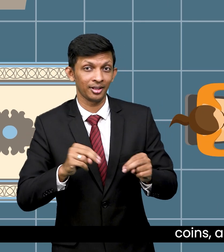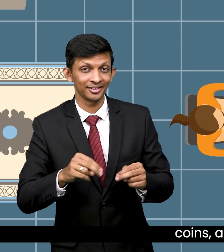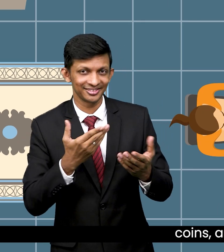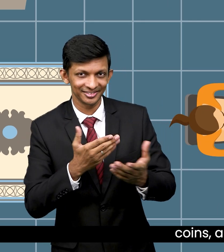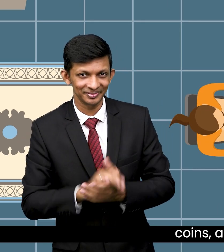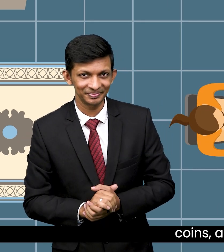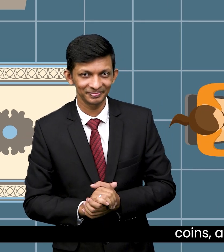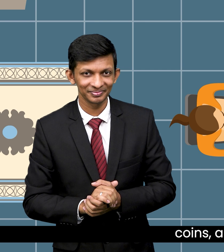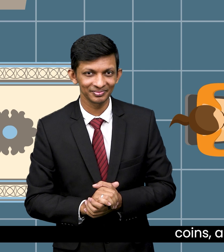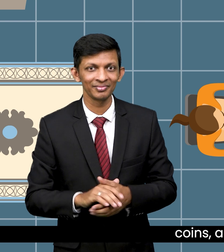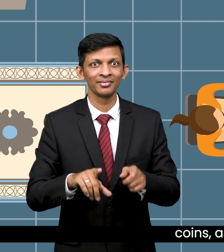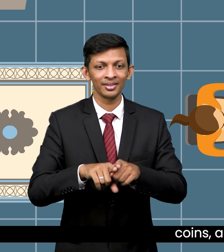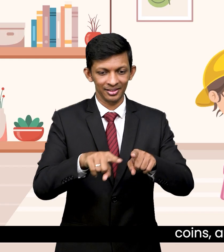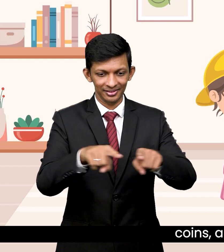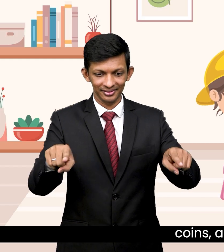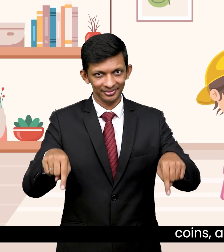powder.